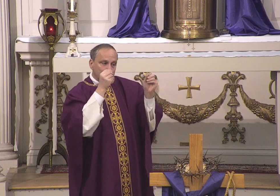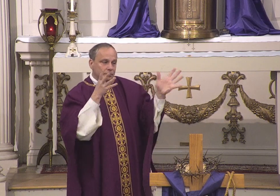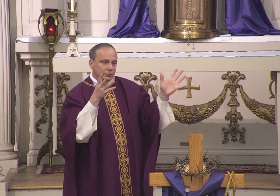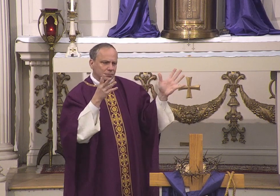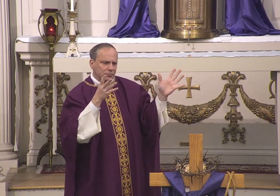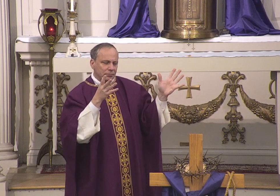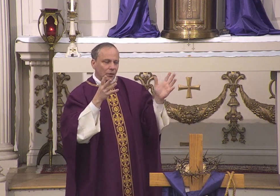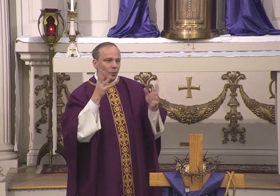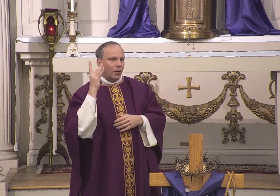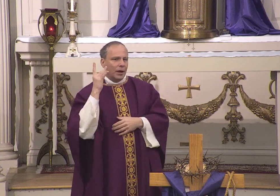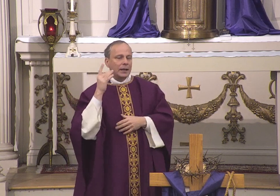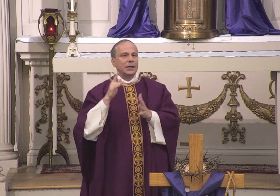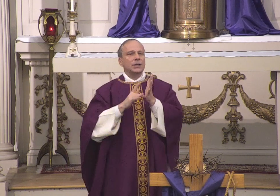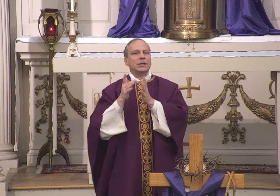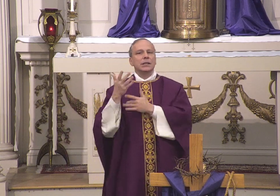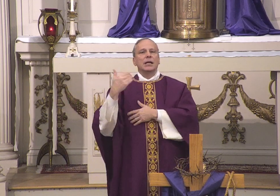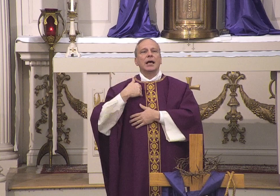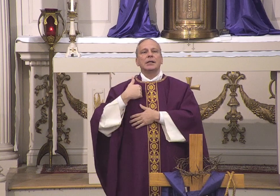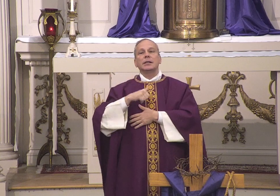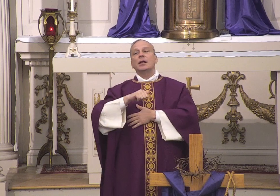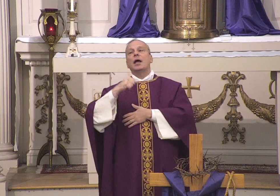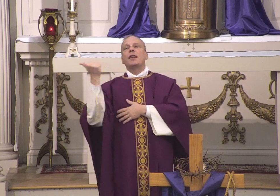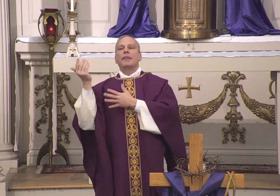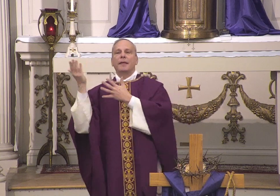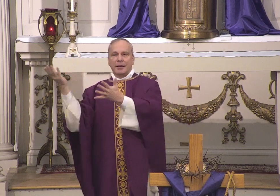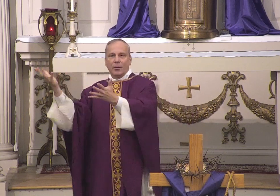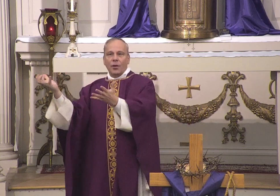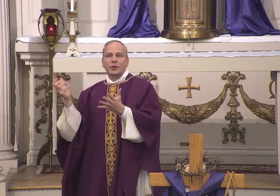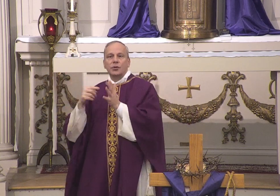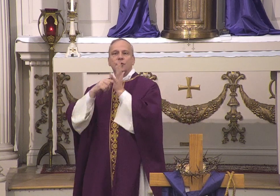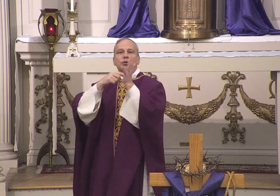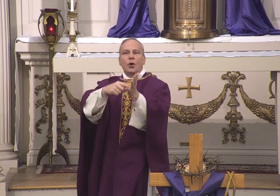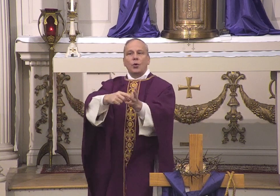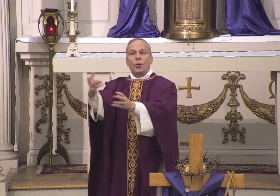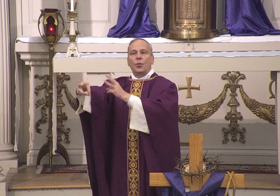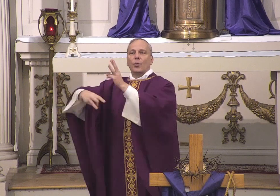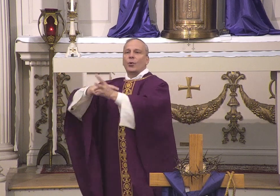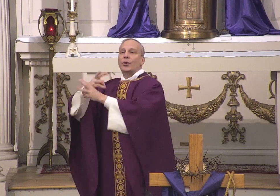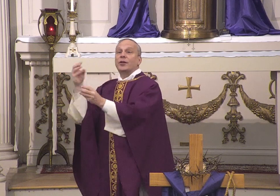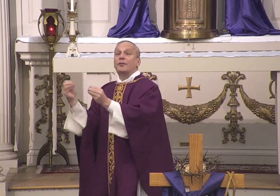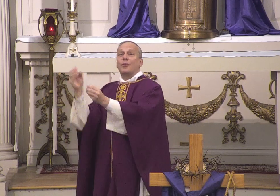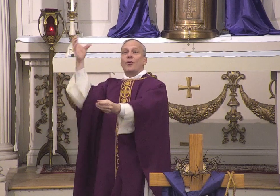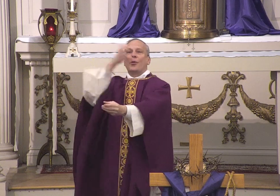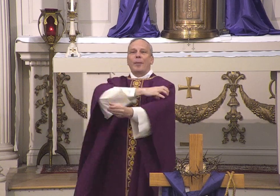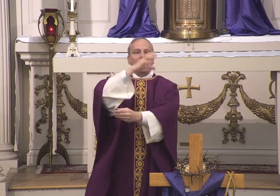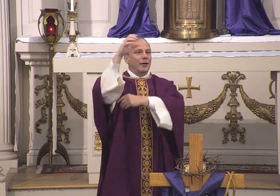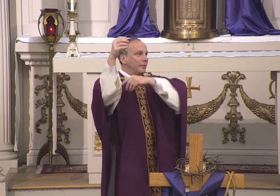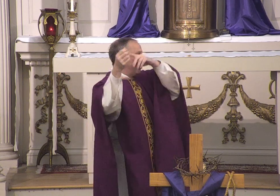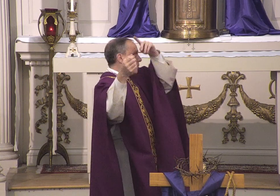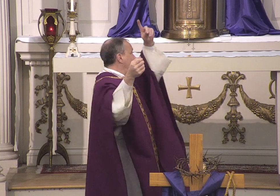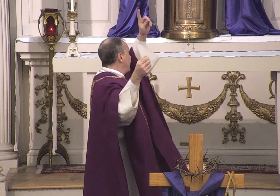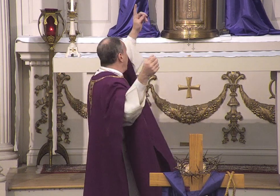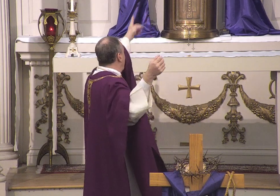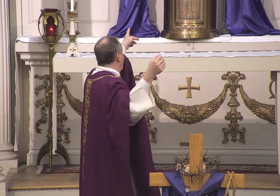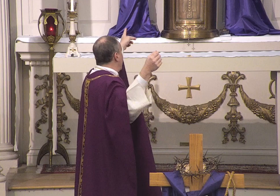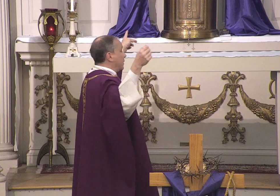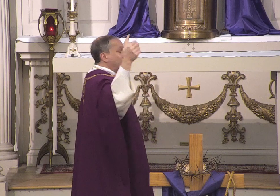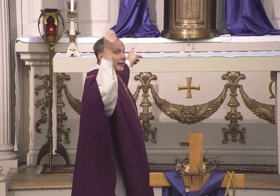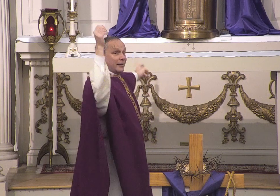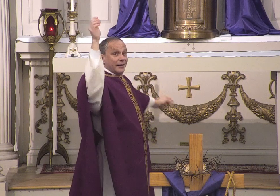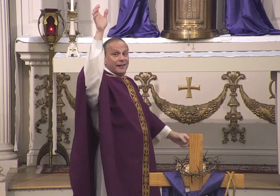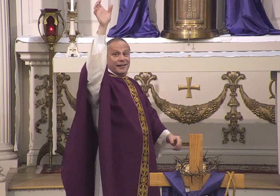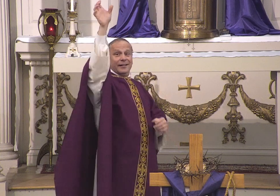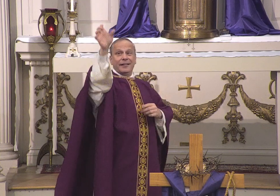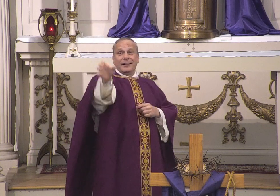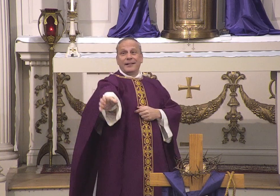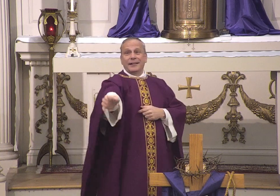But Jesus tells him not to say anything, to be patient, because Jesus has other things that he wants to show the world that